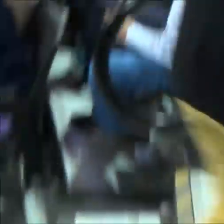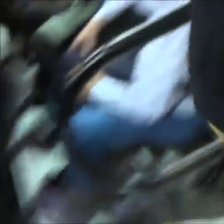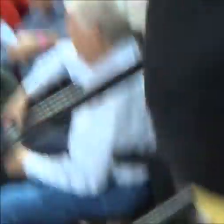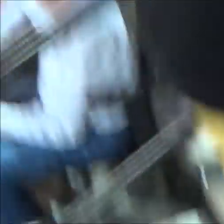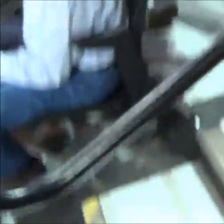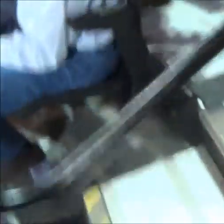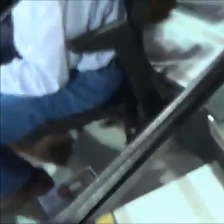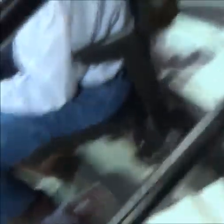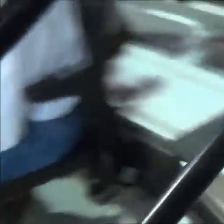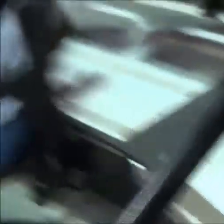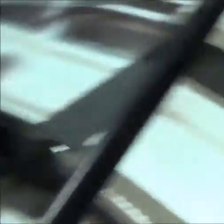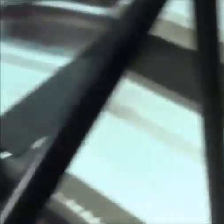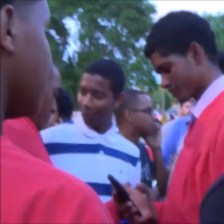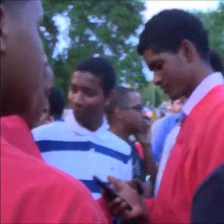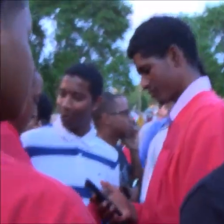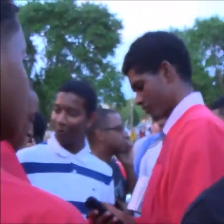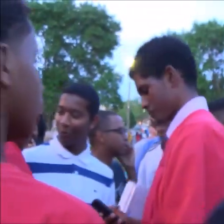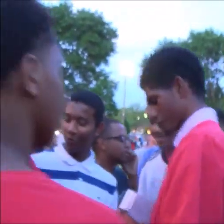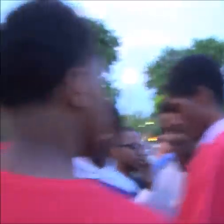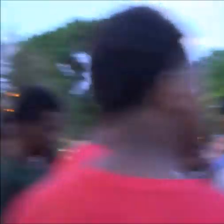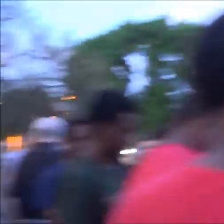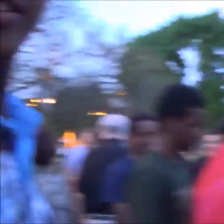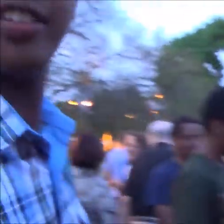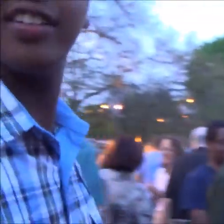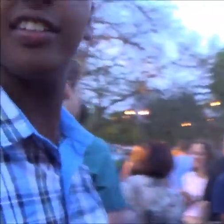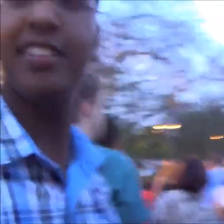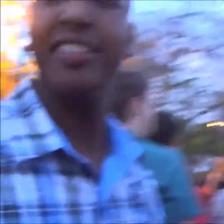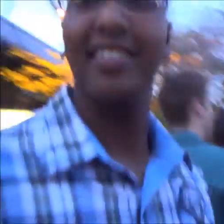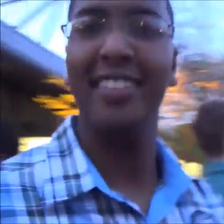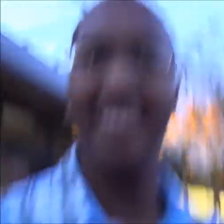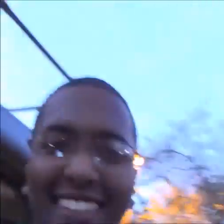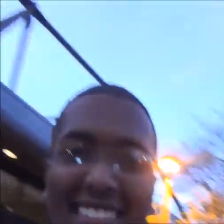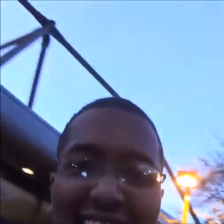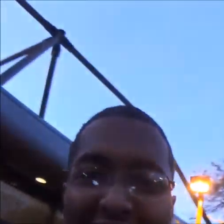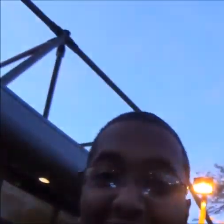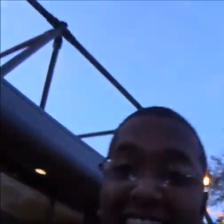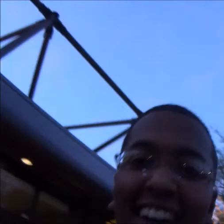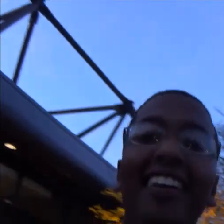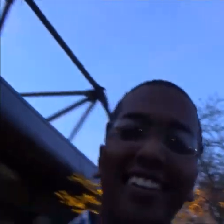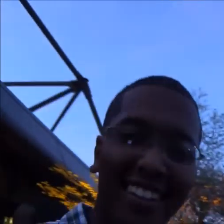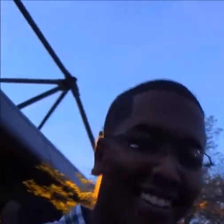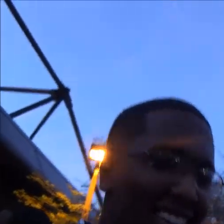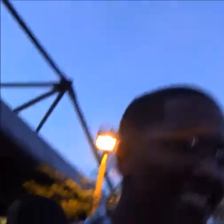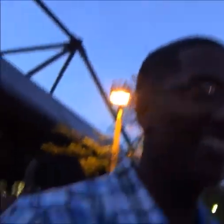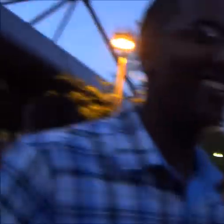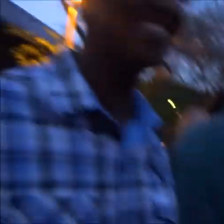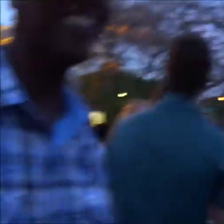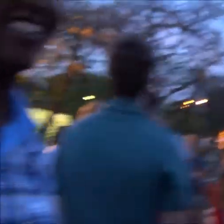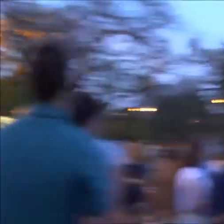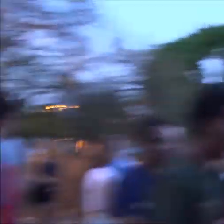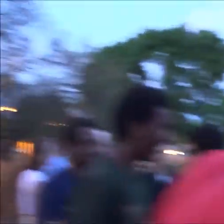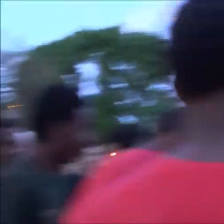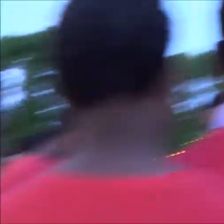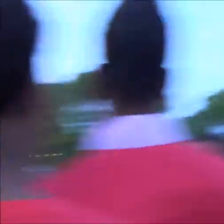that's the end of that. Is it recording? Yeah, I'm just recording some parts of it.